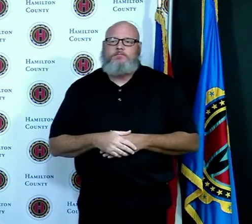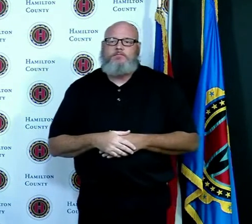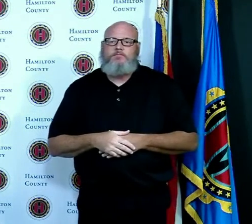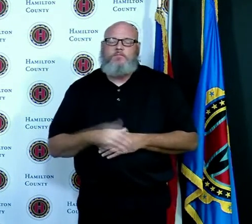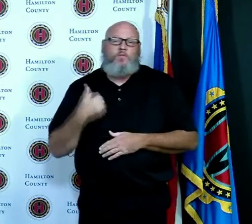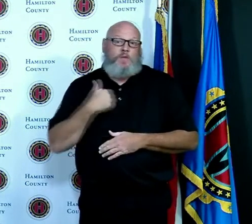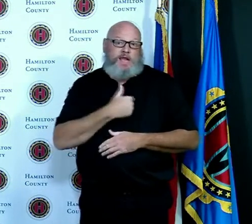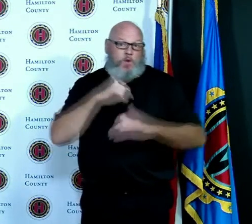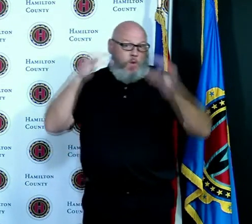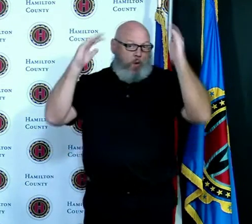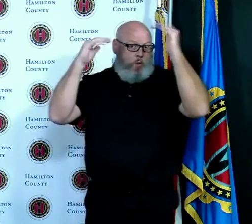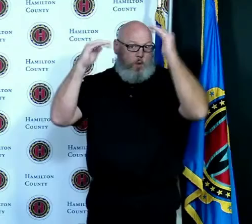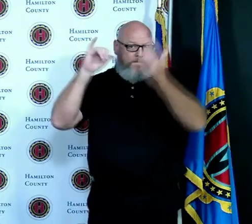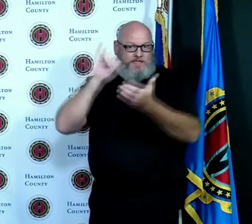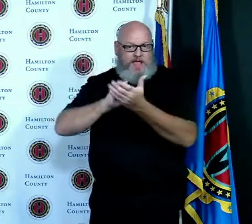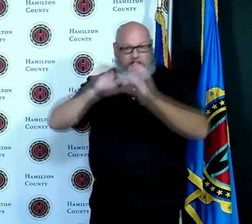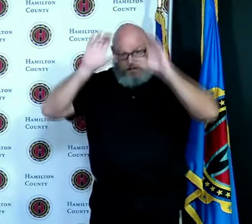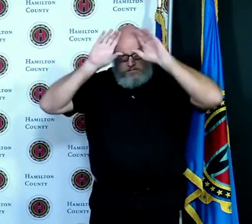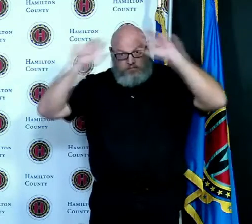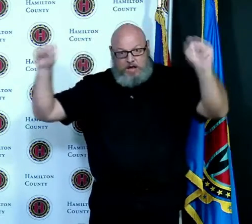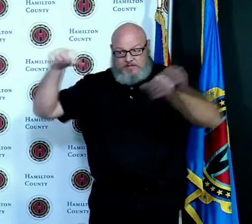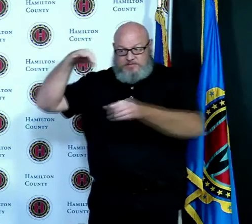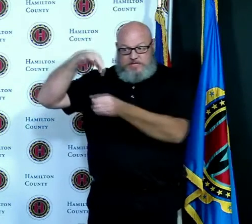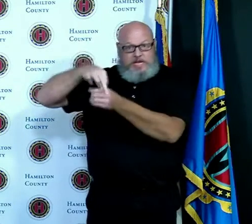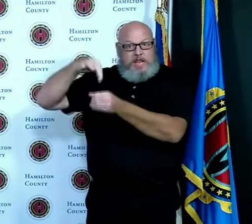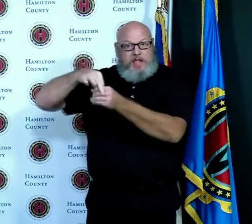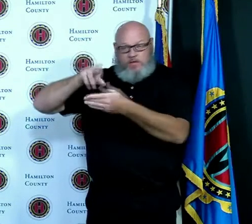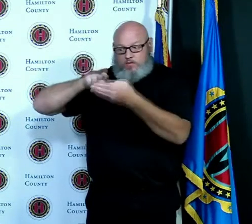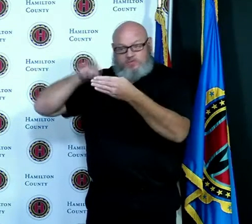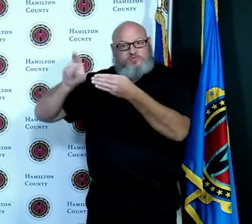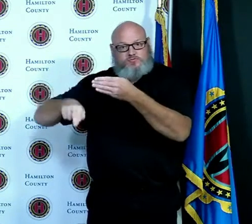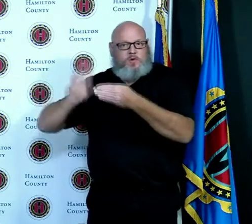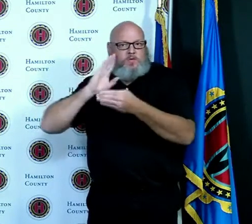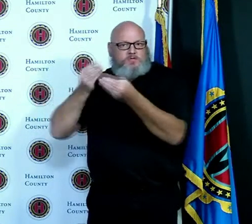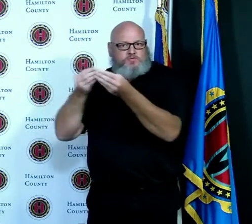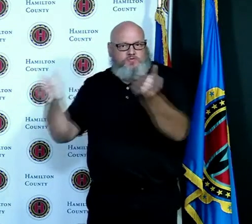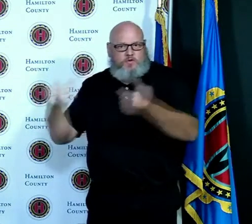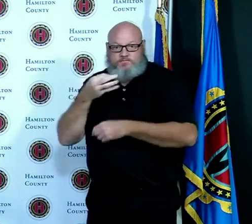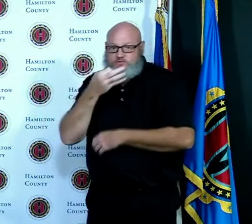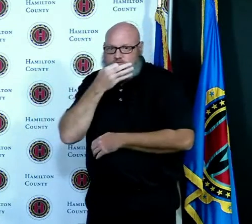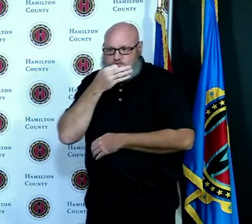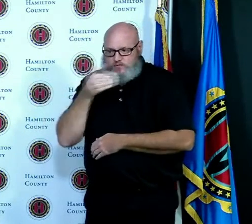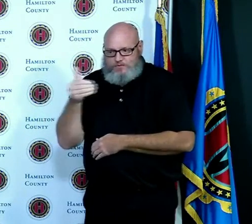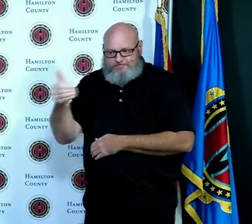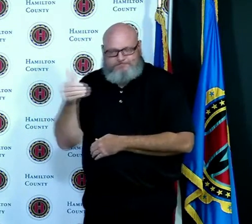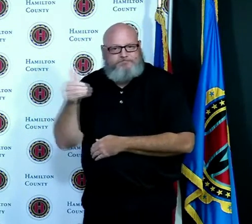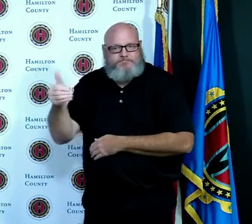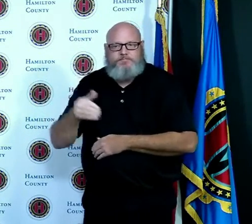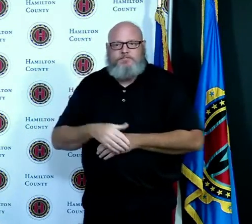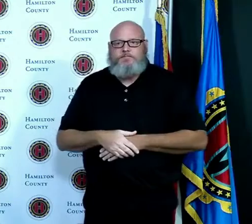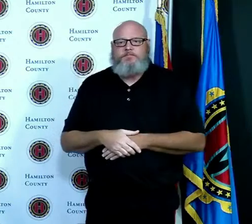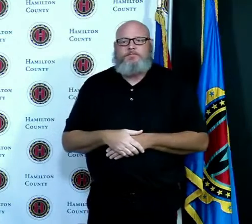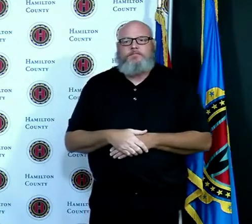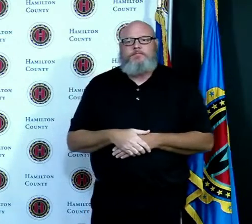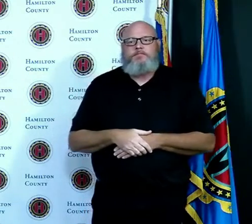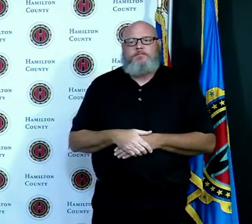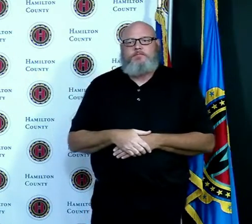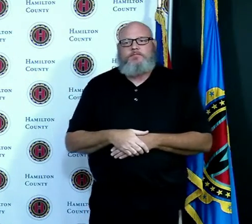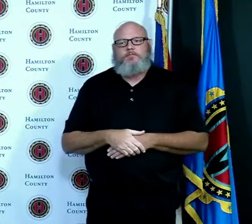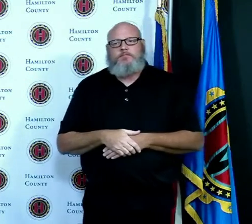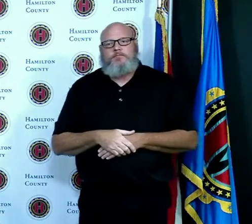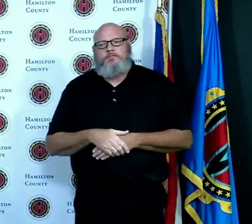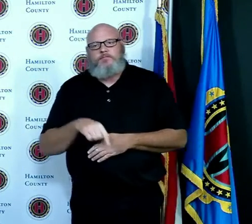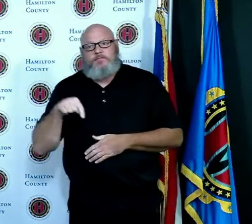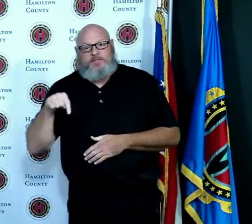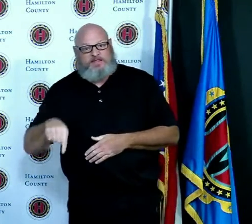Unfortunately, we also are going to be talking about the numbers. This is a COVID-19 press conference, as always, and so we are going to